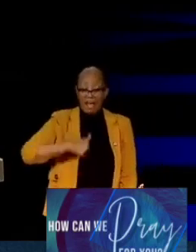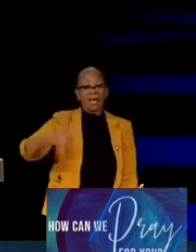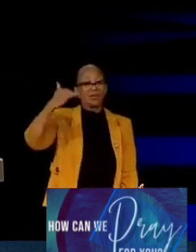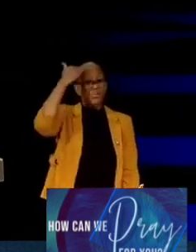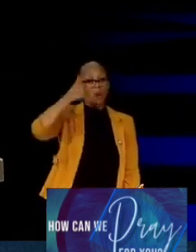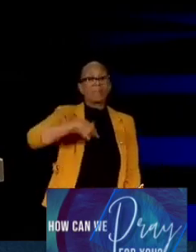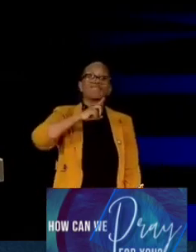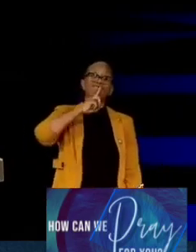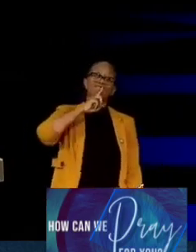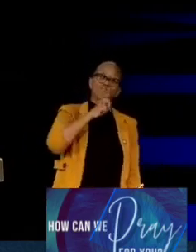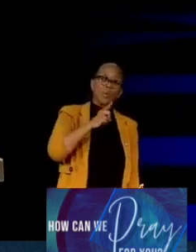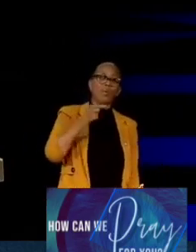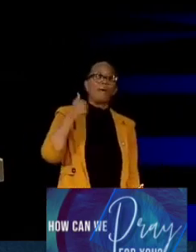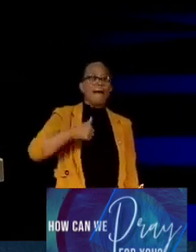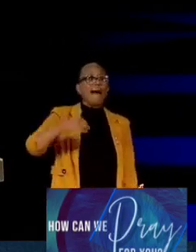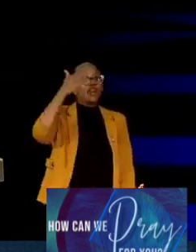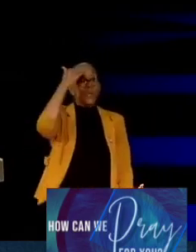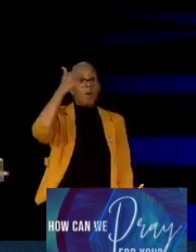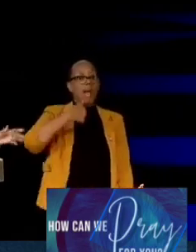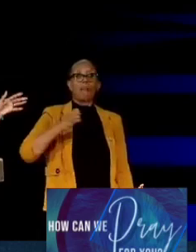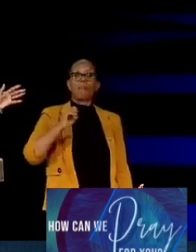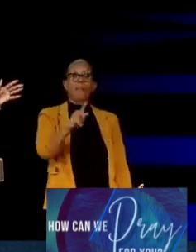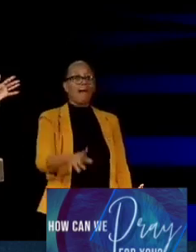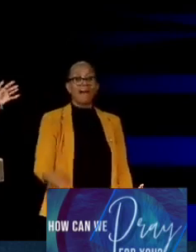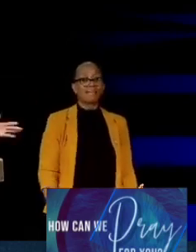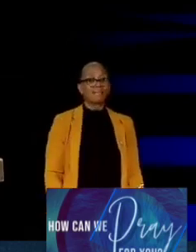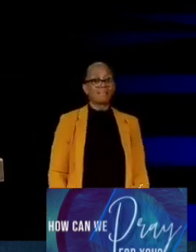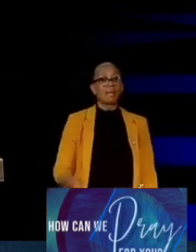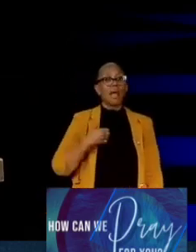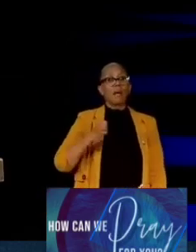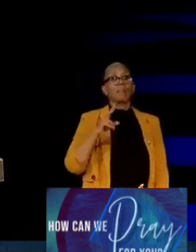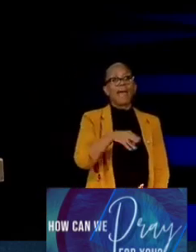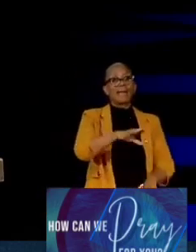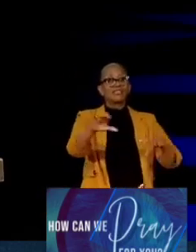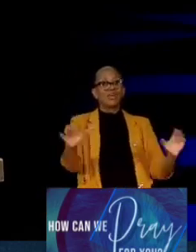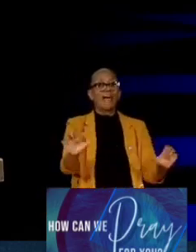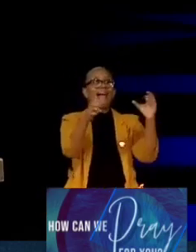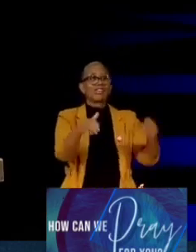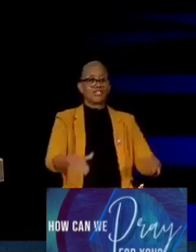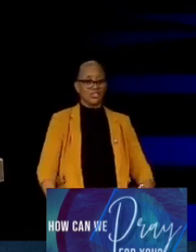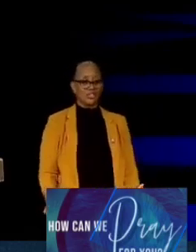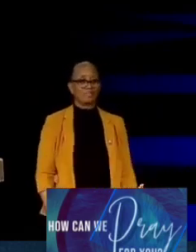know I'm back to action.